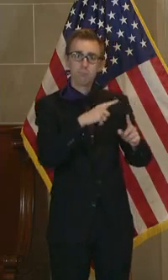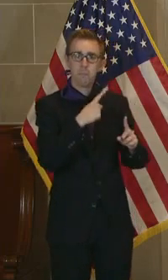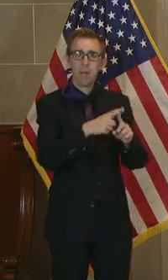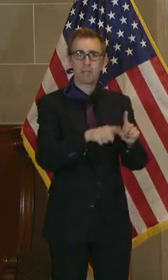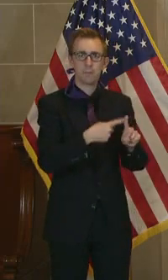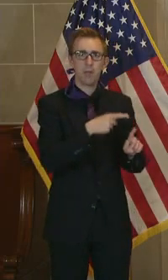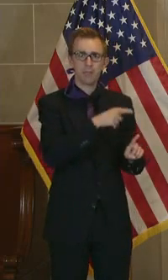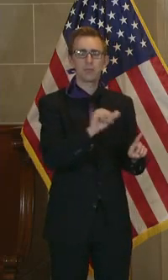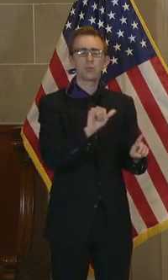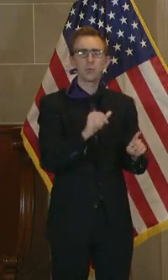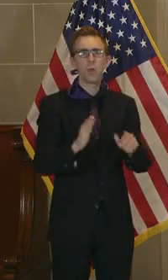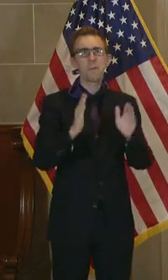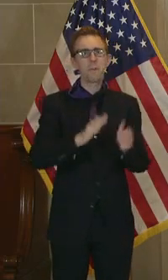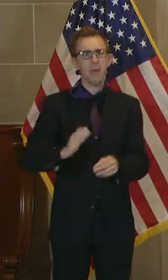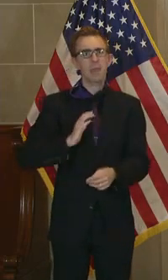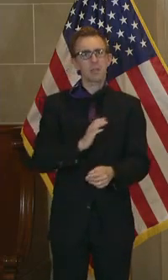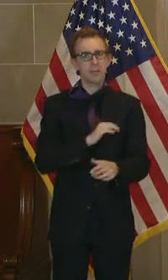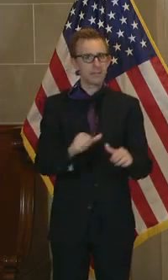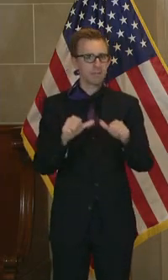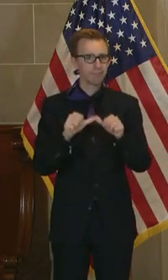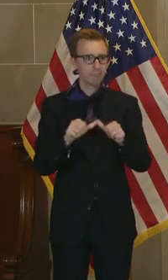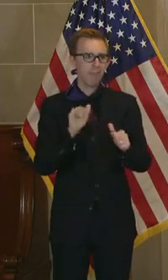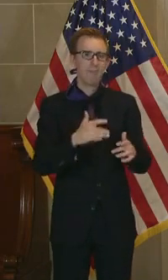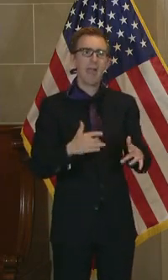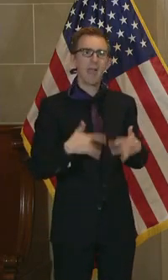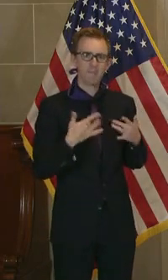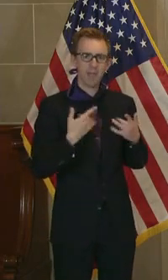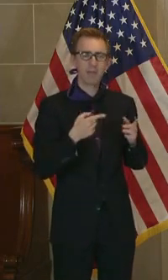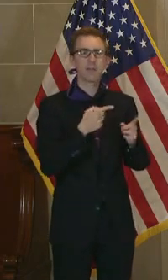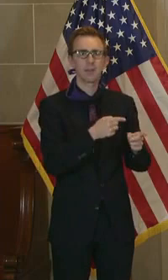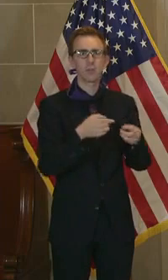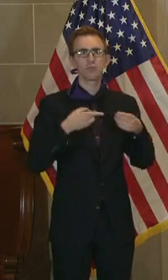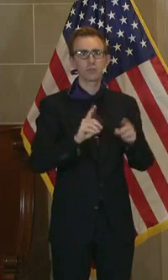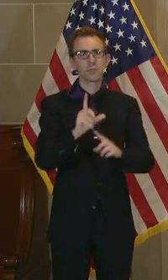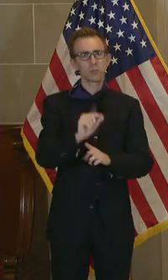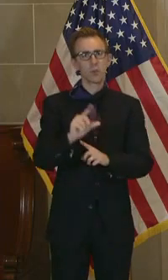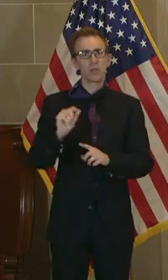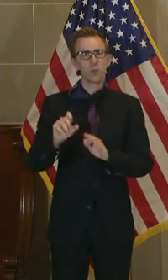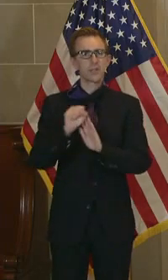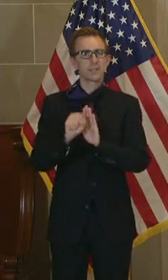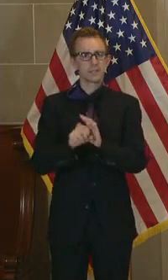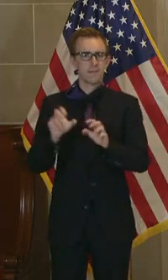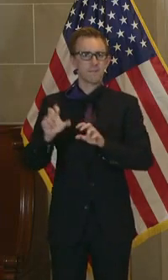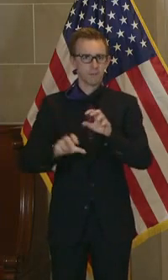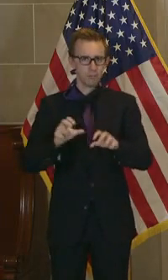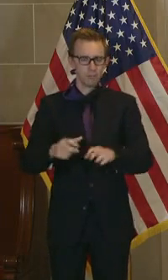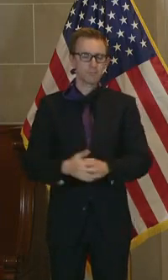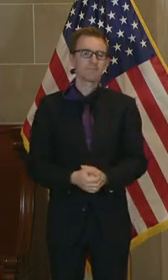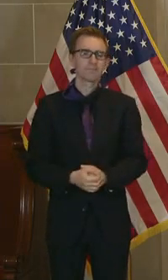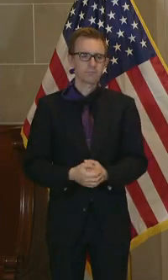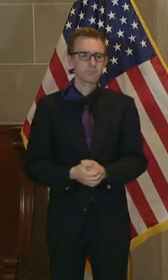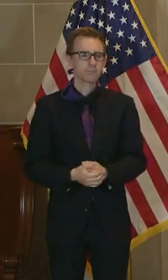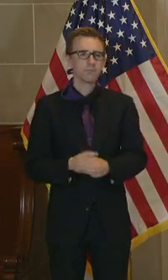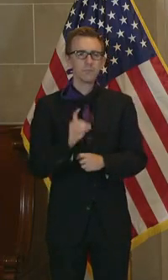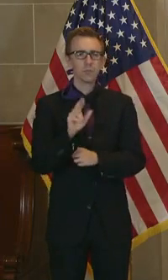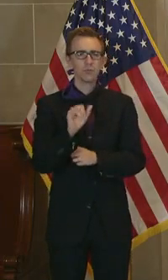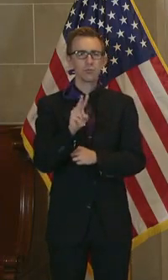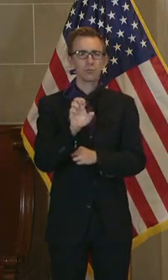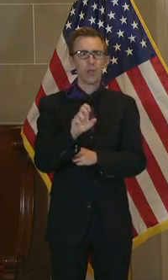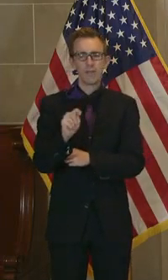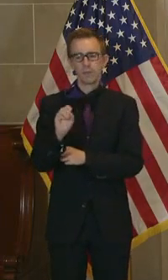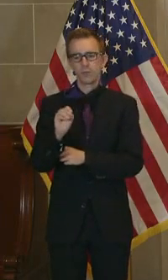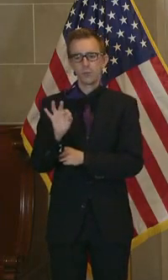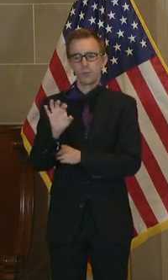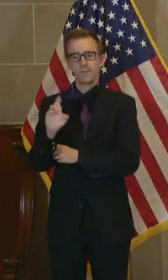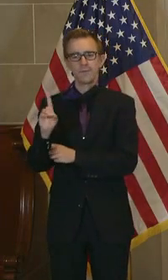Committee has committed to continuing the event in some form during the 2020 State Fair. The Drive to Feed Kids also stepped